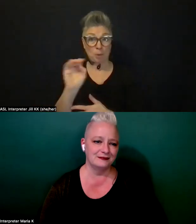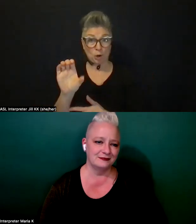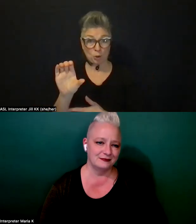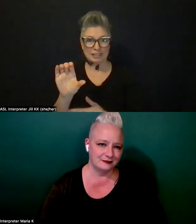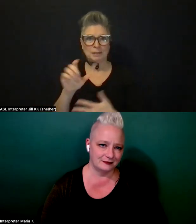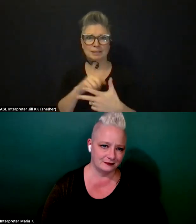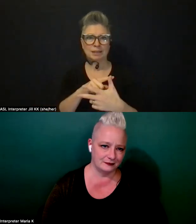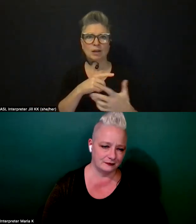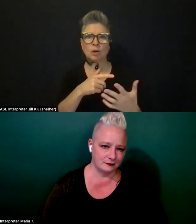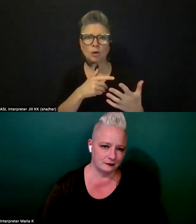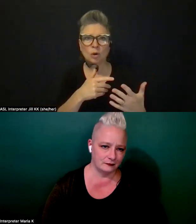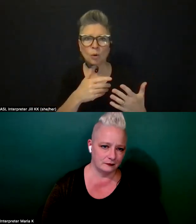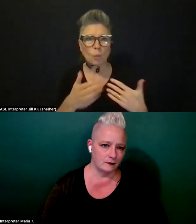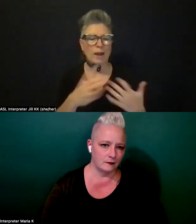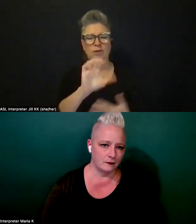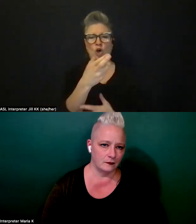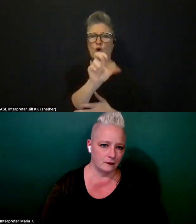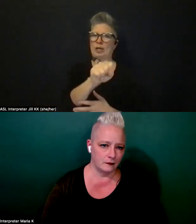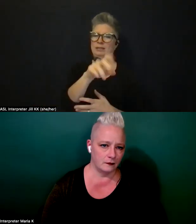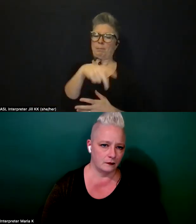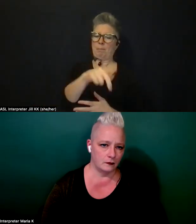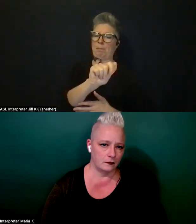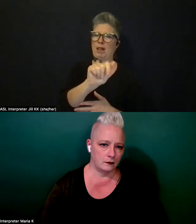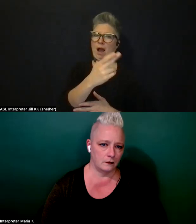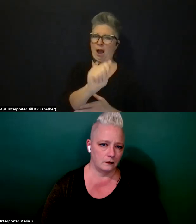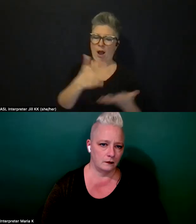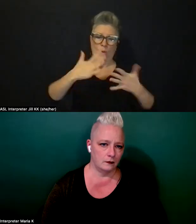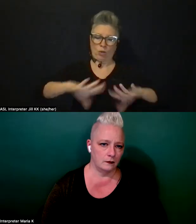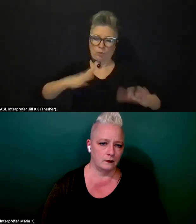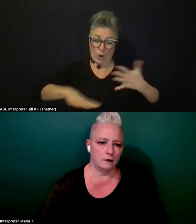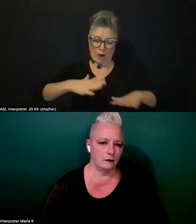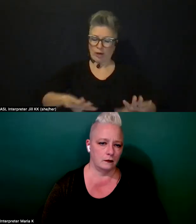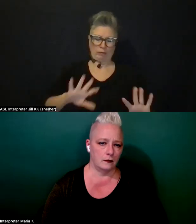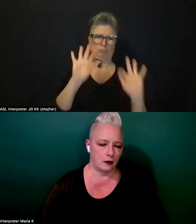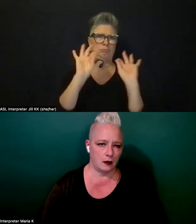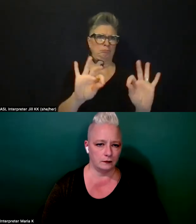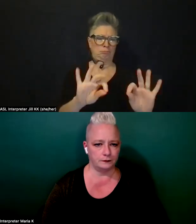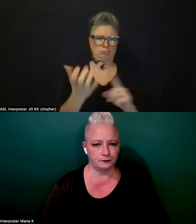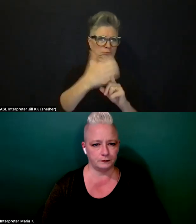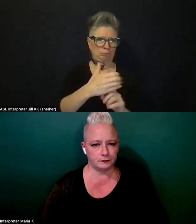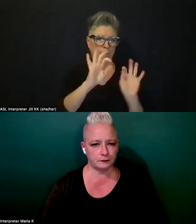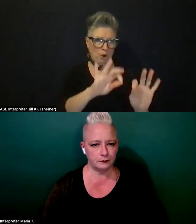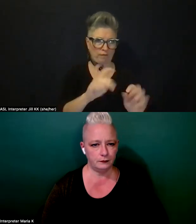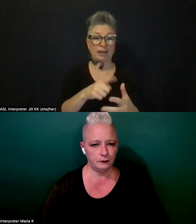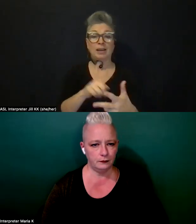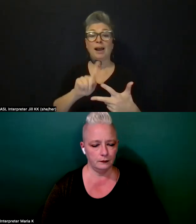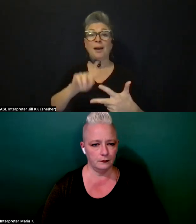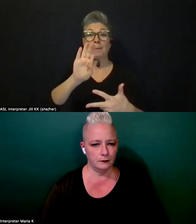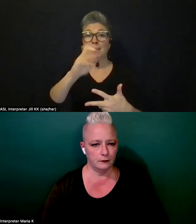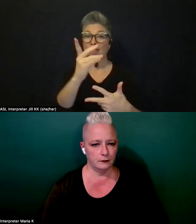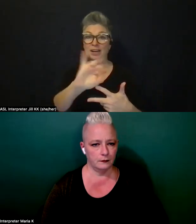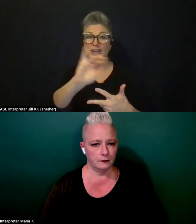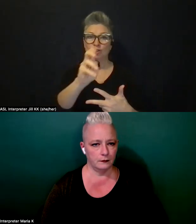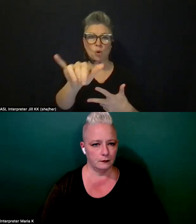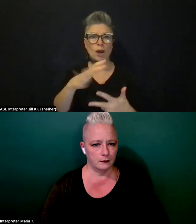Whatever Jack could put a Harvard wearing, whatever is just perfect. With Bethany Joyland, I liked her candy